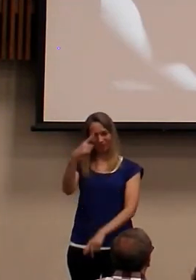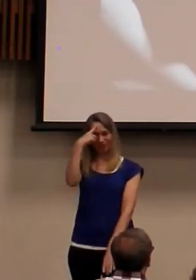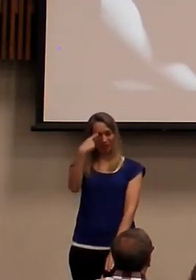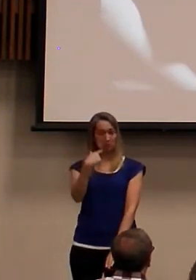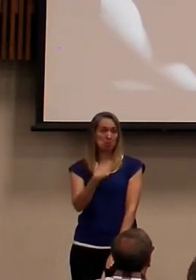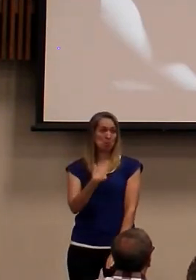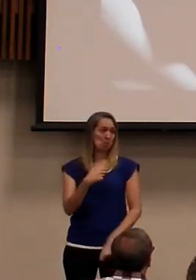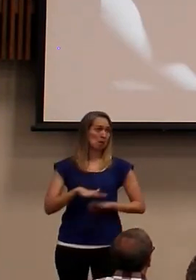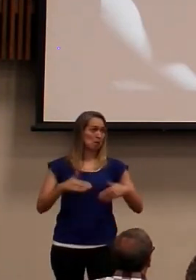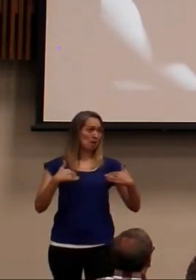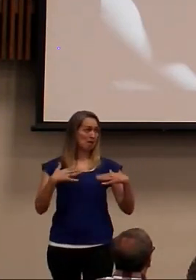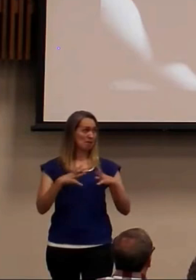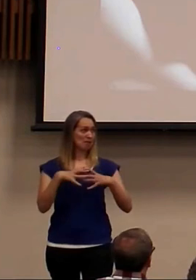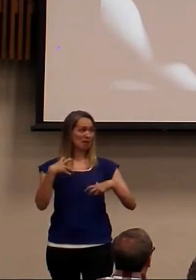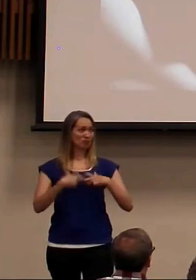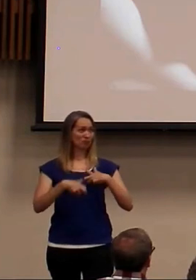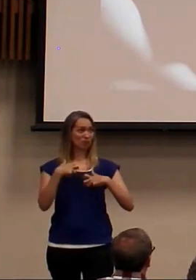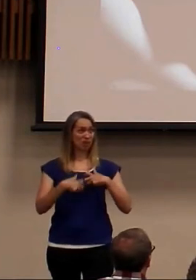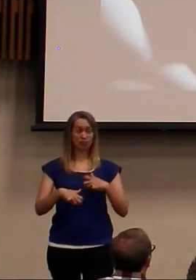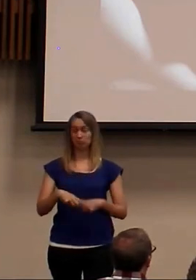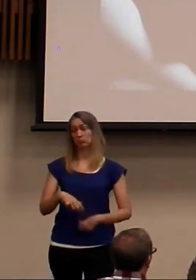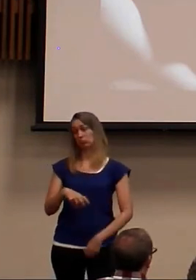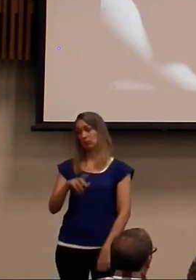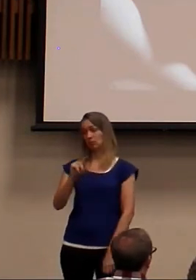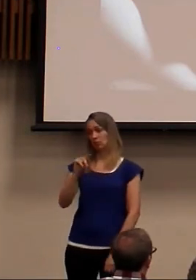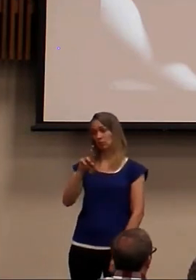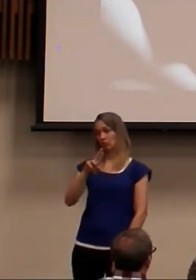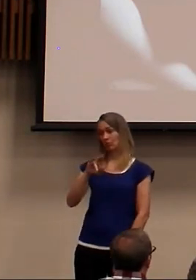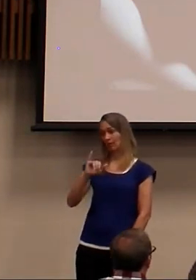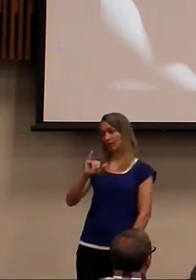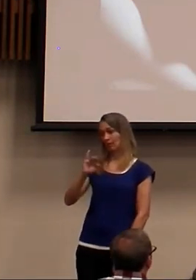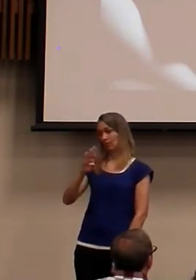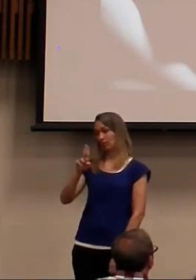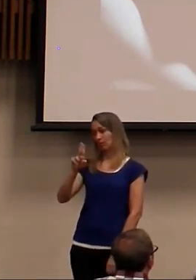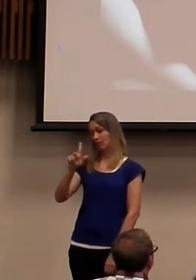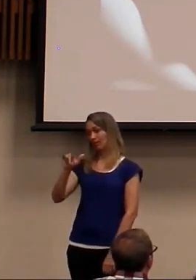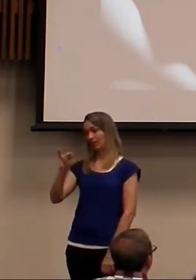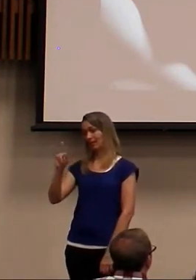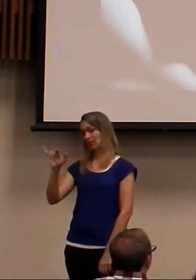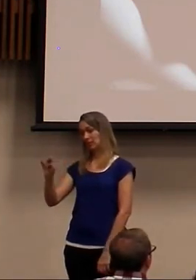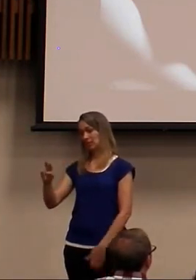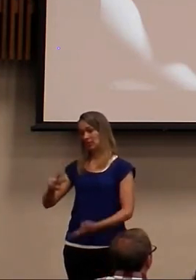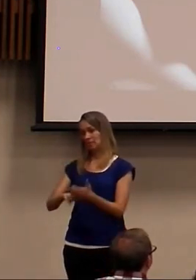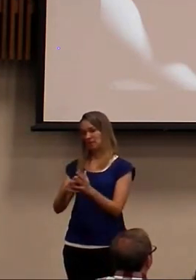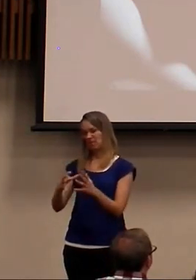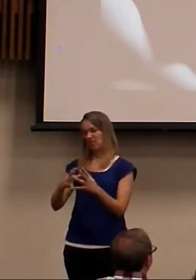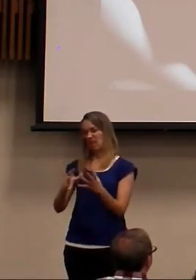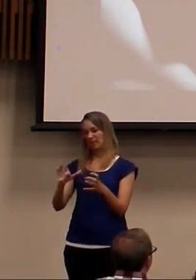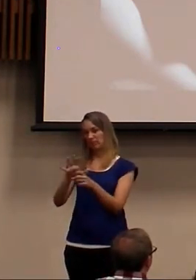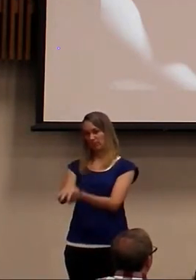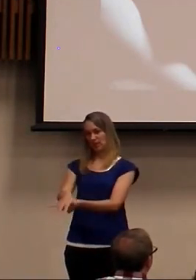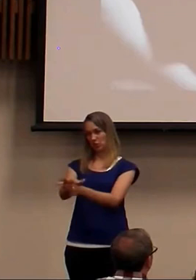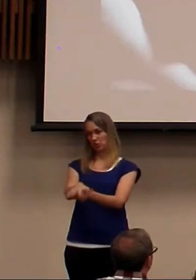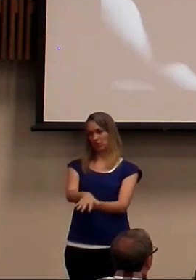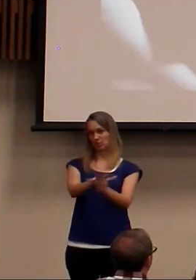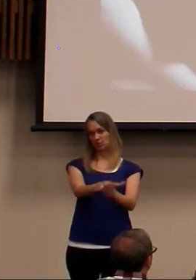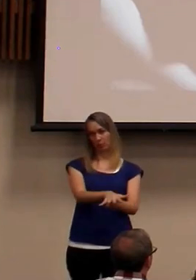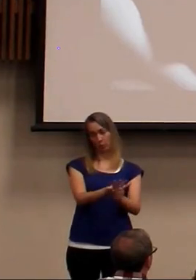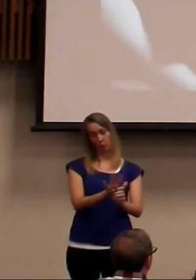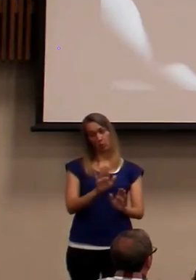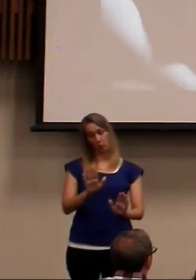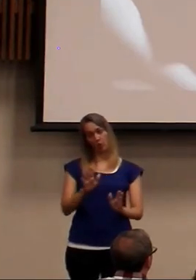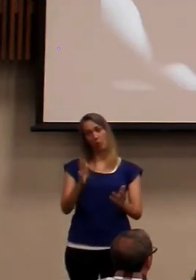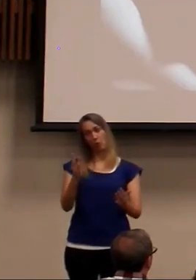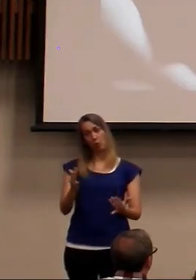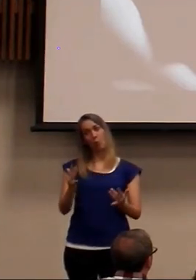tribulation. Tribulation is literally pressures placed upon you. Maybe I don't have a lot of those pressures. Well, hang on. Pressure's